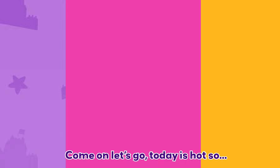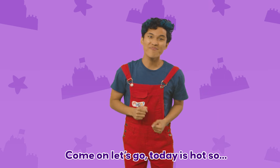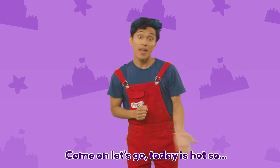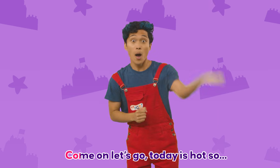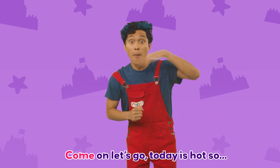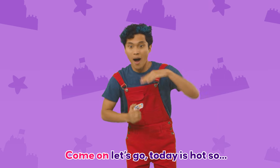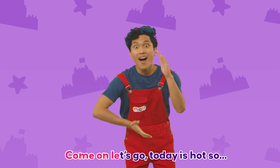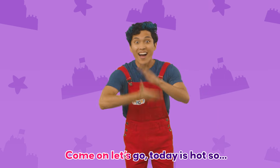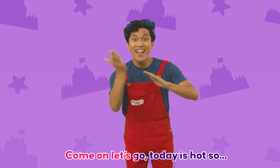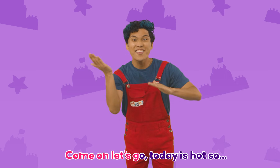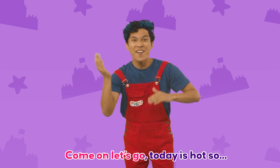Come on, let's go.